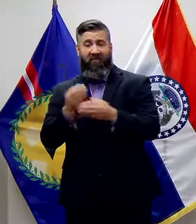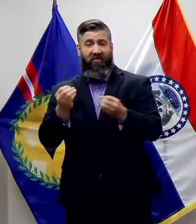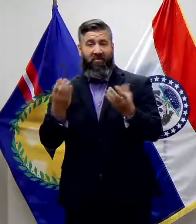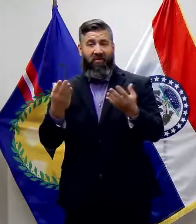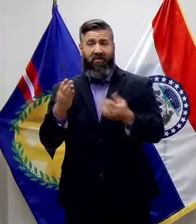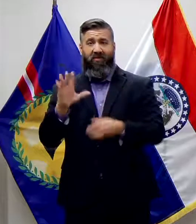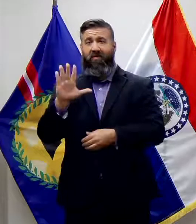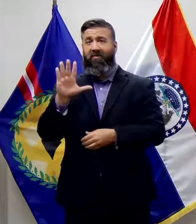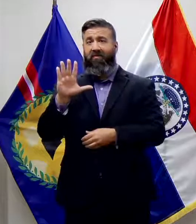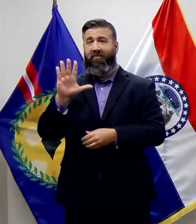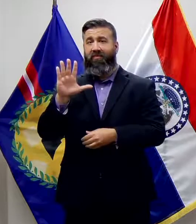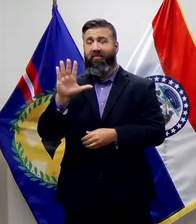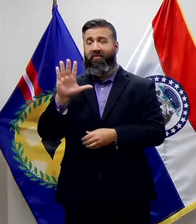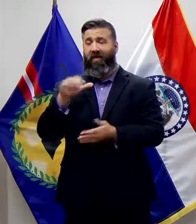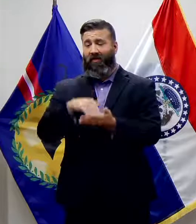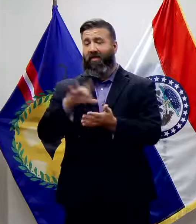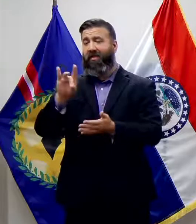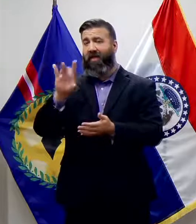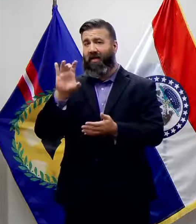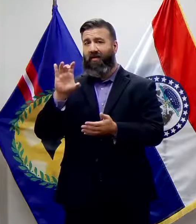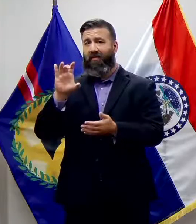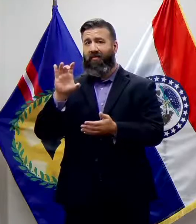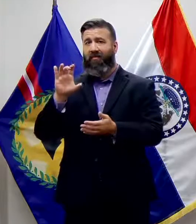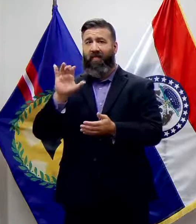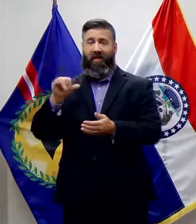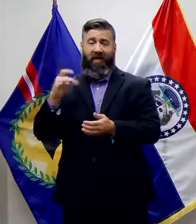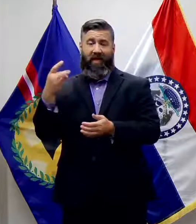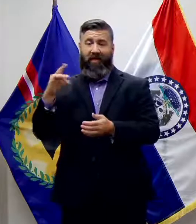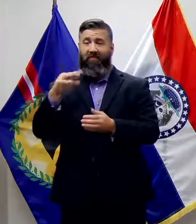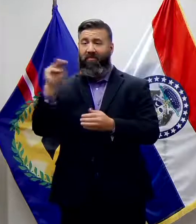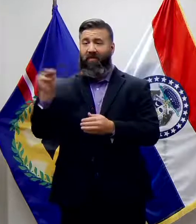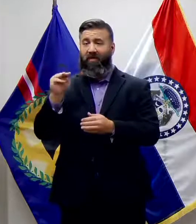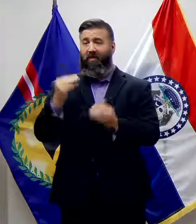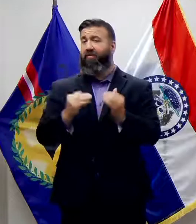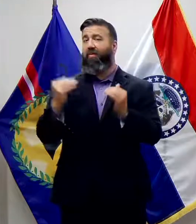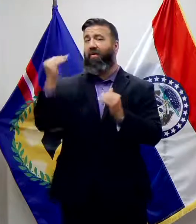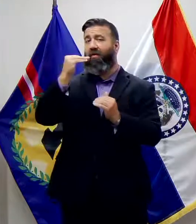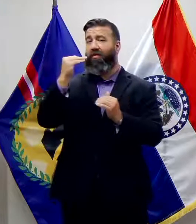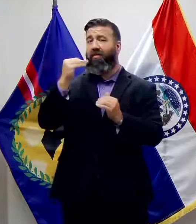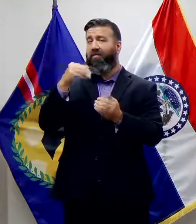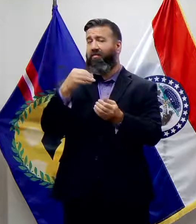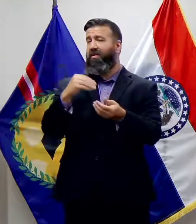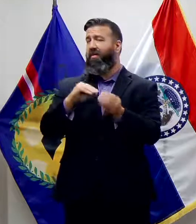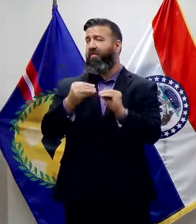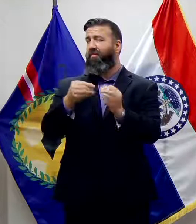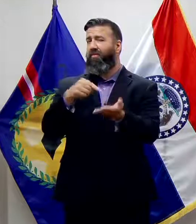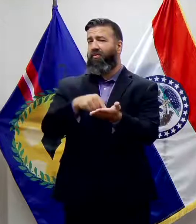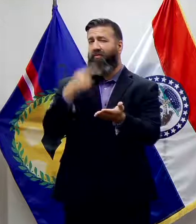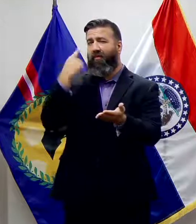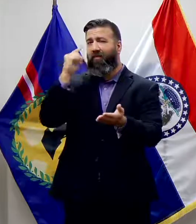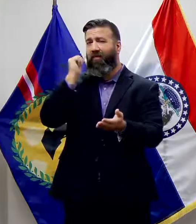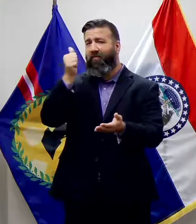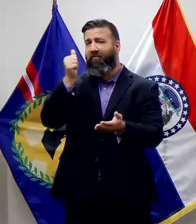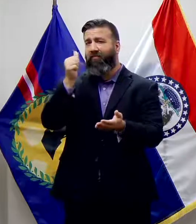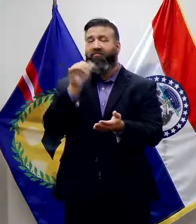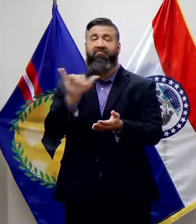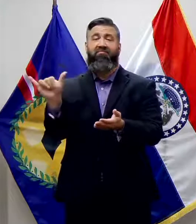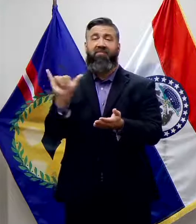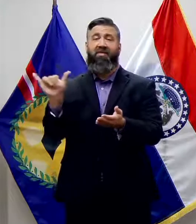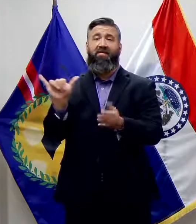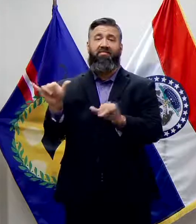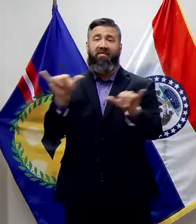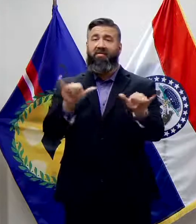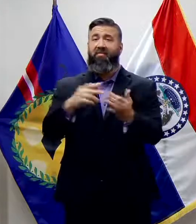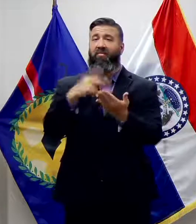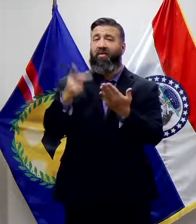million exceeds the 65% due out the door by tomorrow. Like many similar programs across the country, the